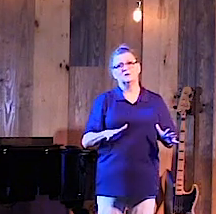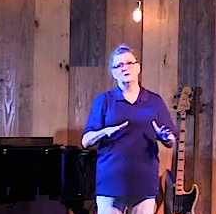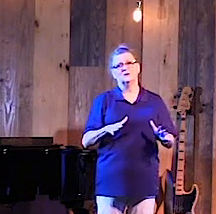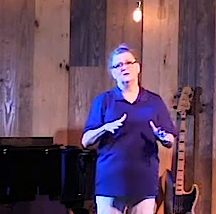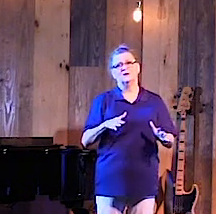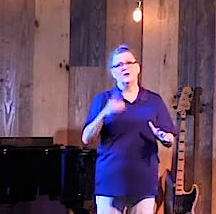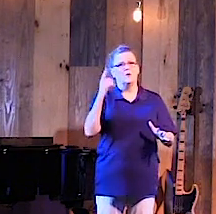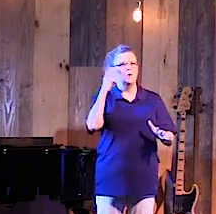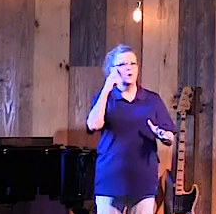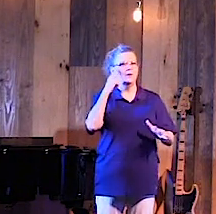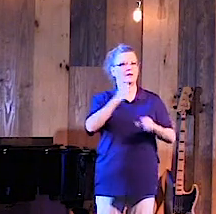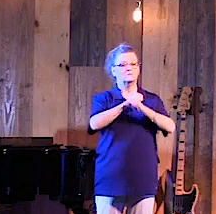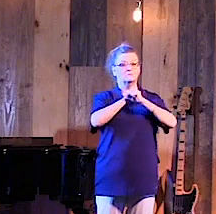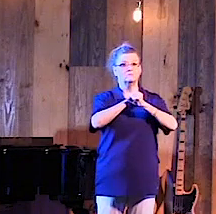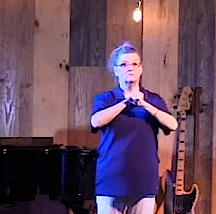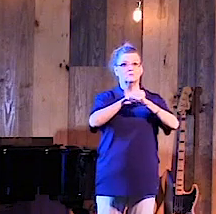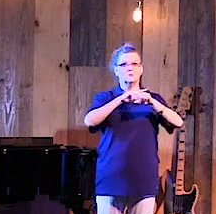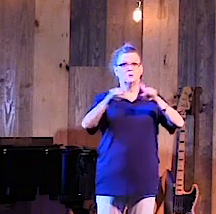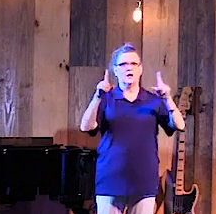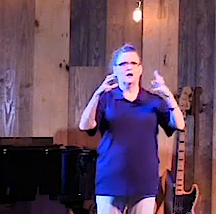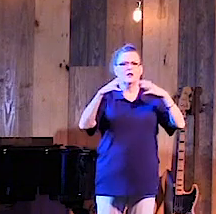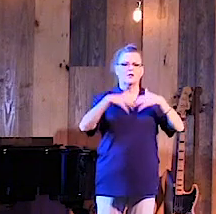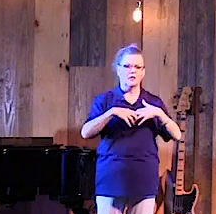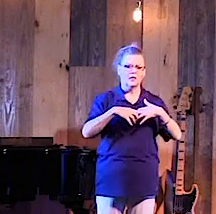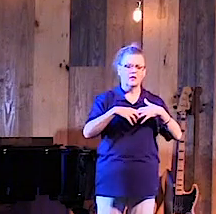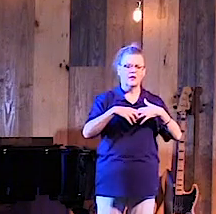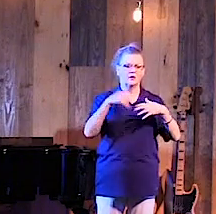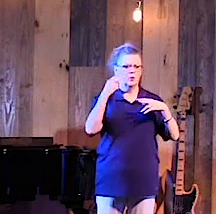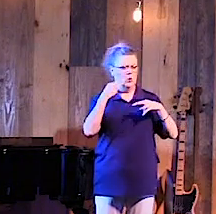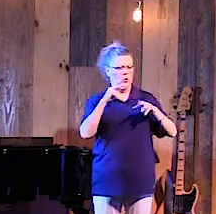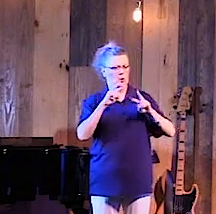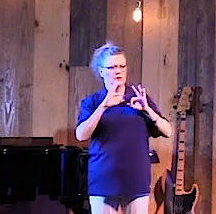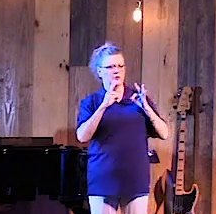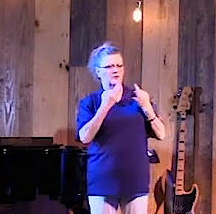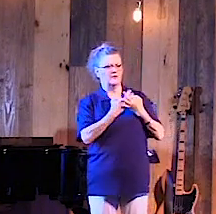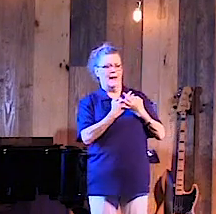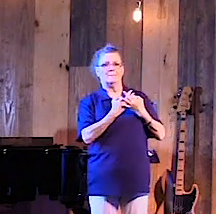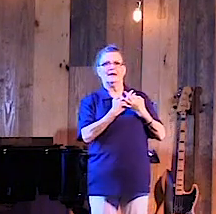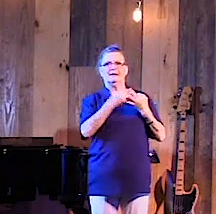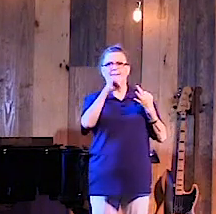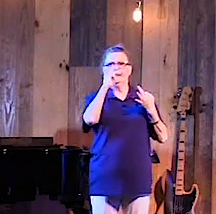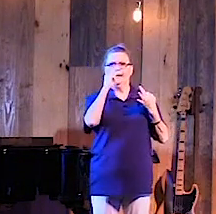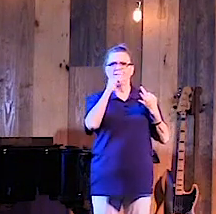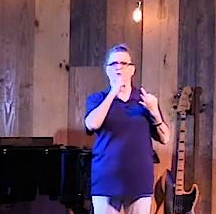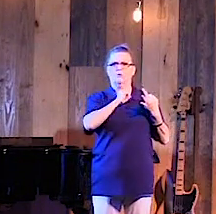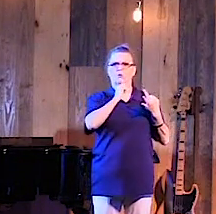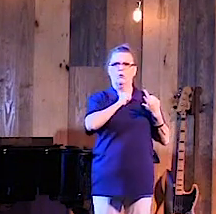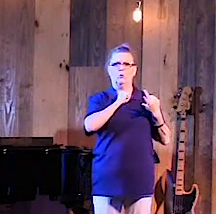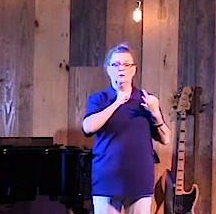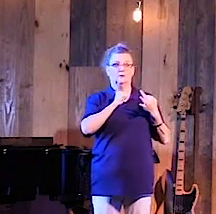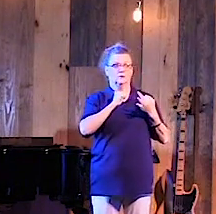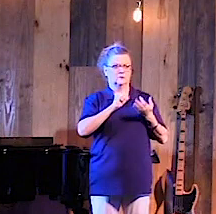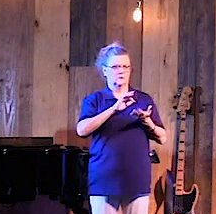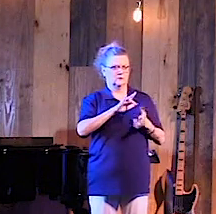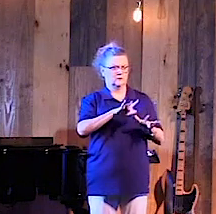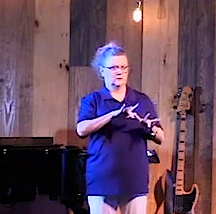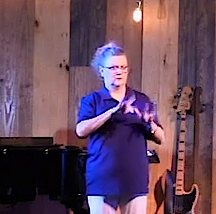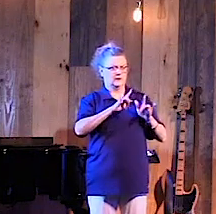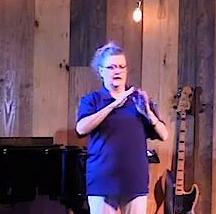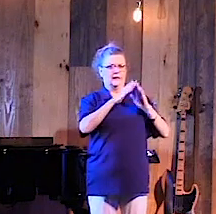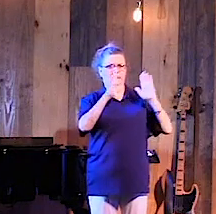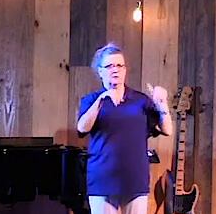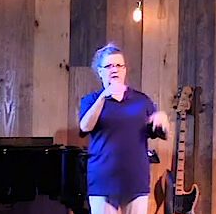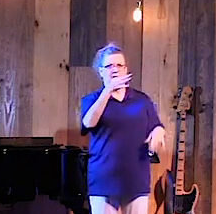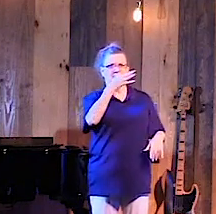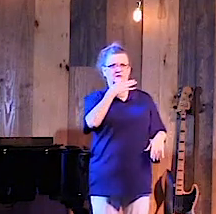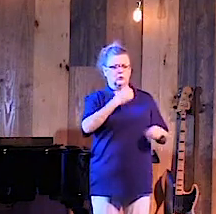apart. Maybe you started to look at your family and your kids are getting older, and that empty nest idea is setting in and flooding your